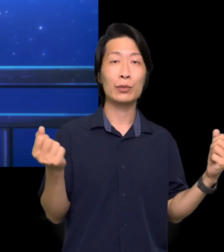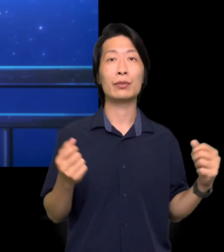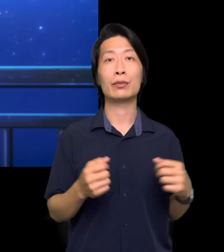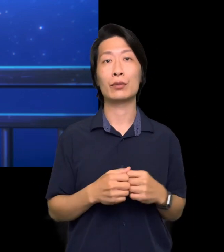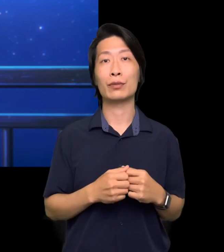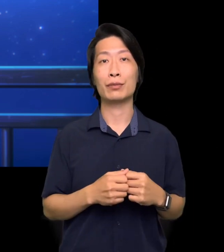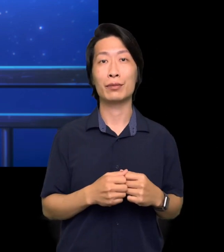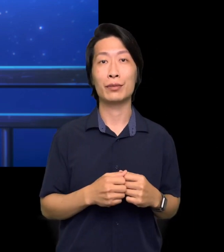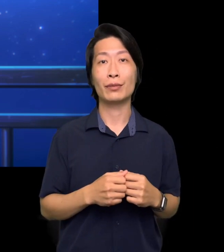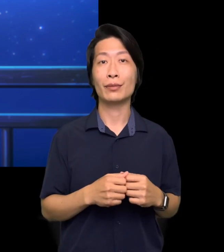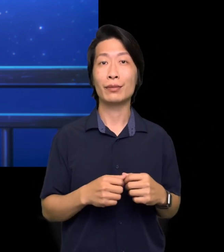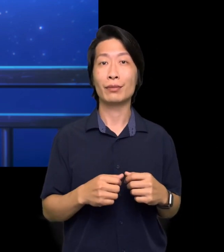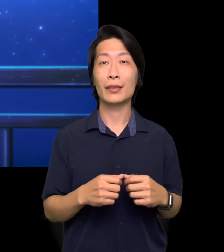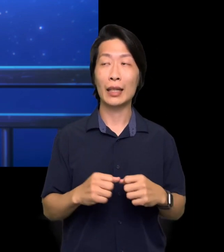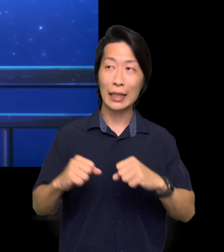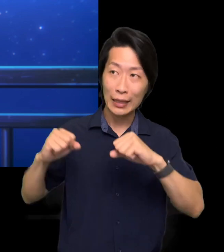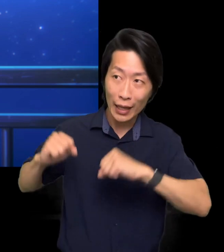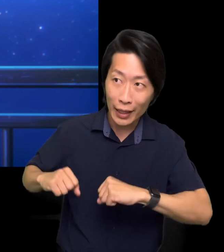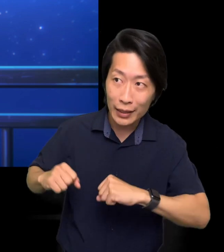And genki means healthy.